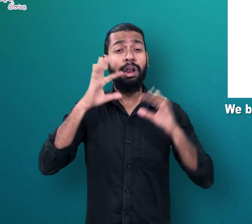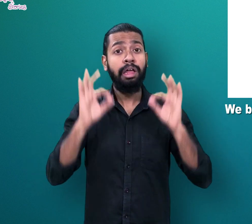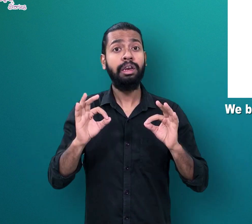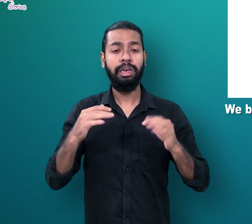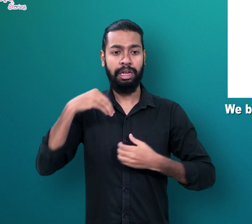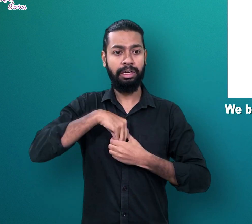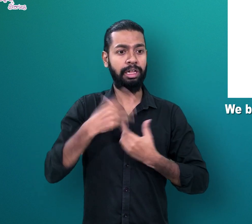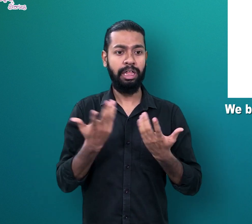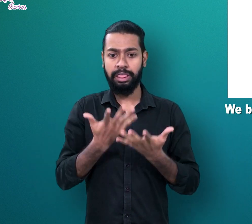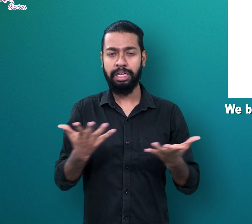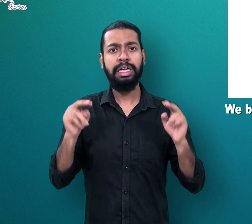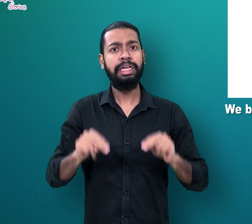We buy much more than we need.